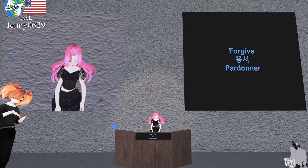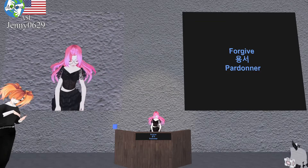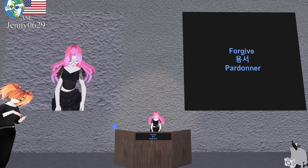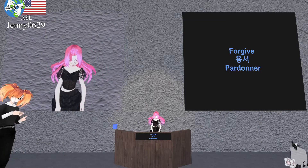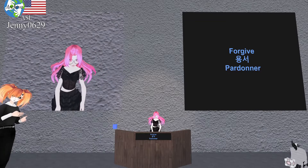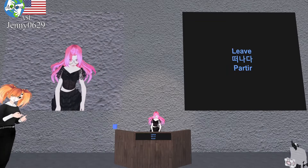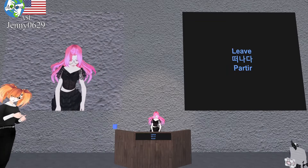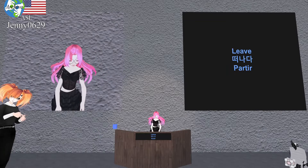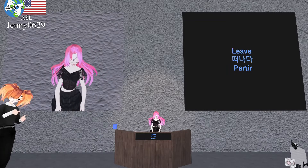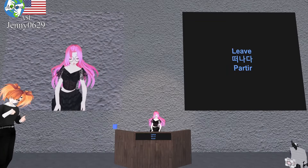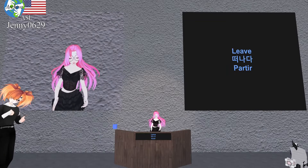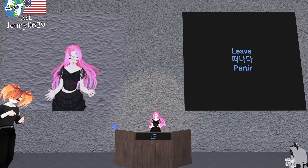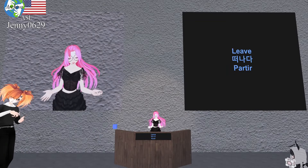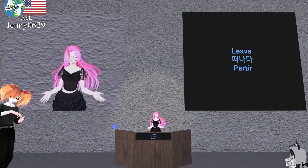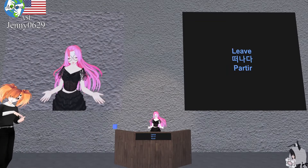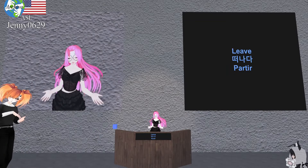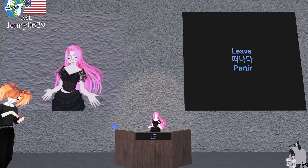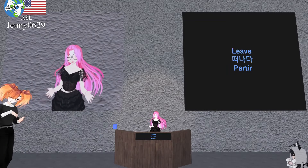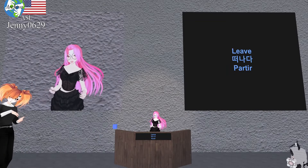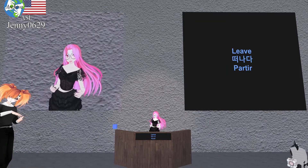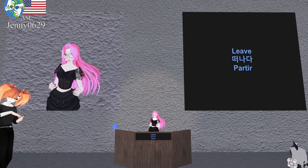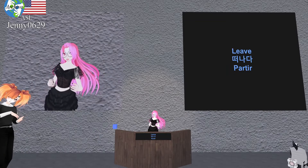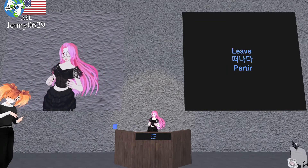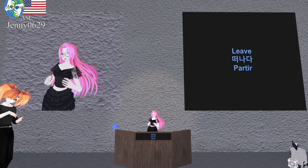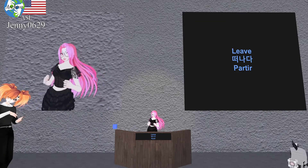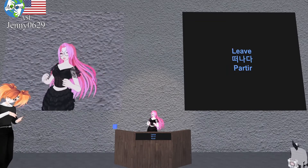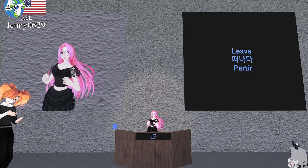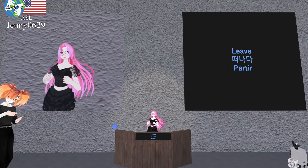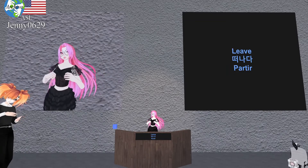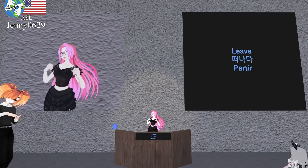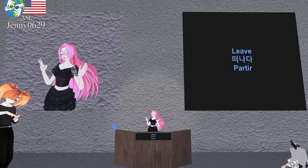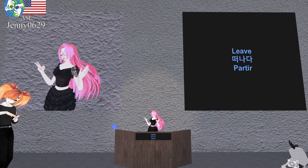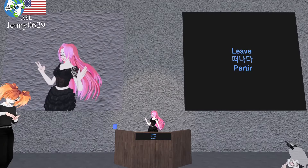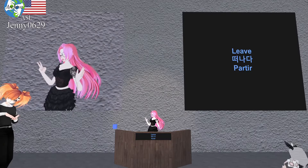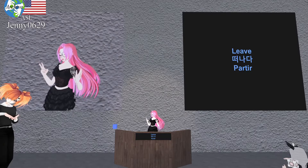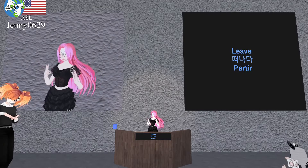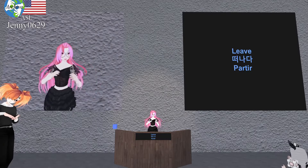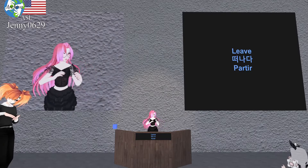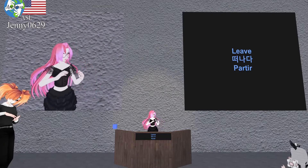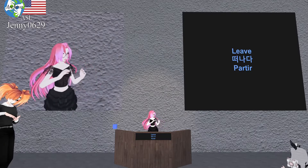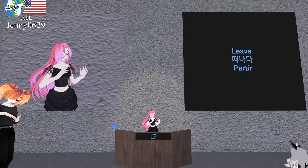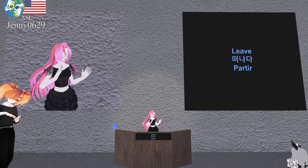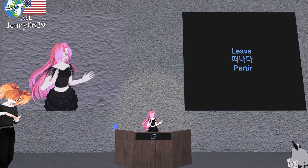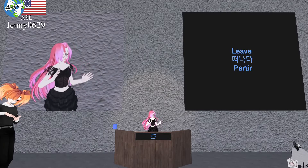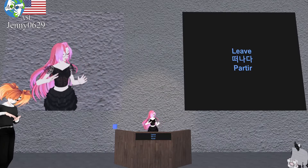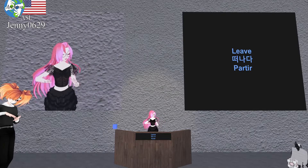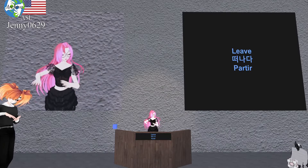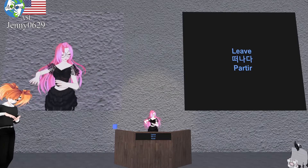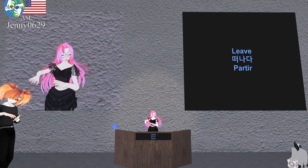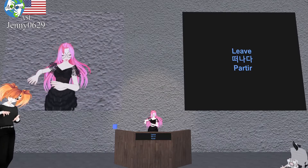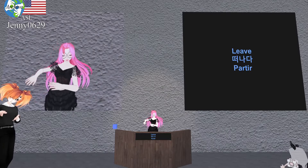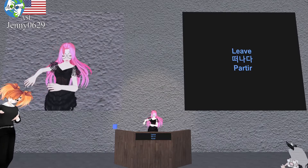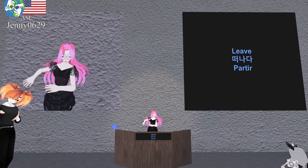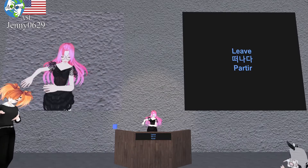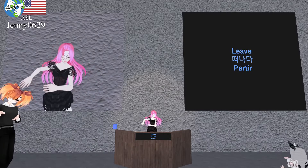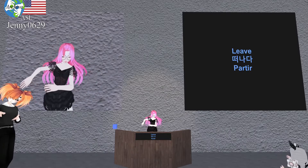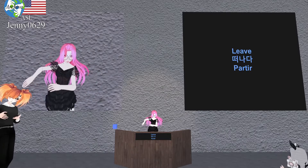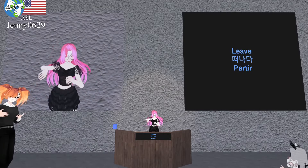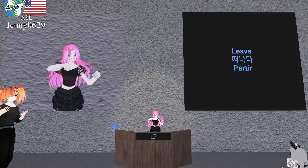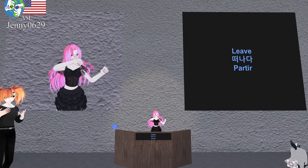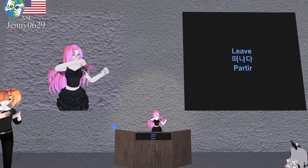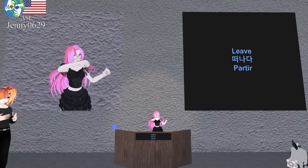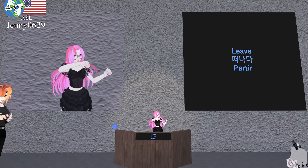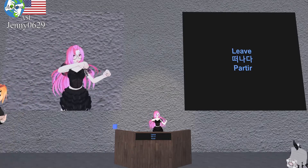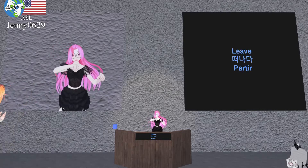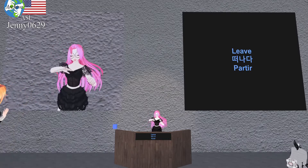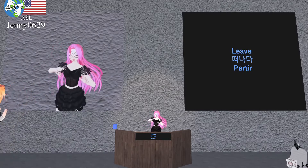Okay, so next one is leave. So in the context of just leaving anything at any speed, is you're gonna kind of